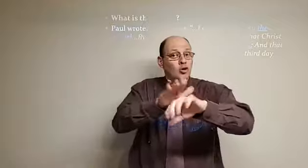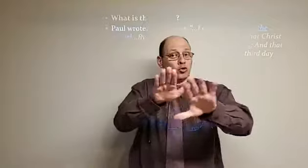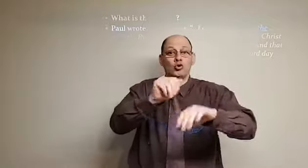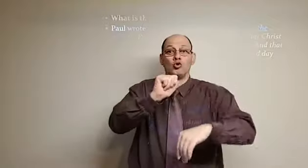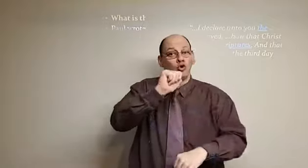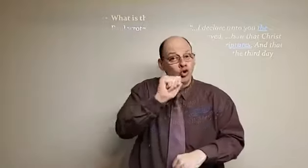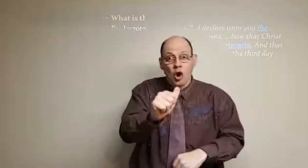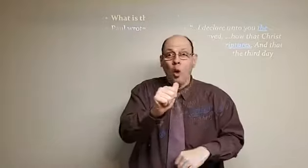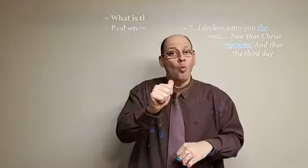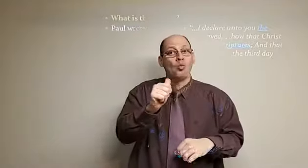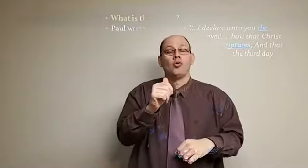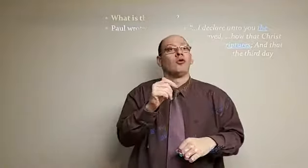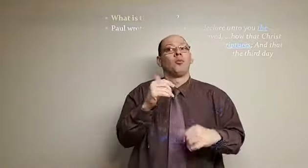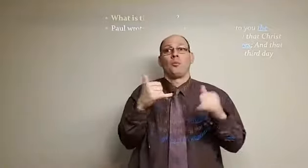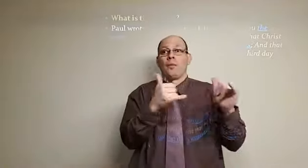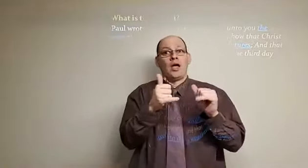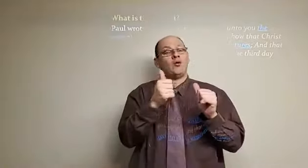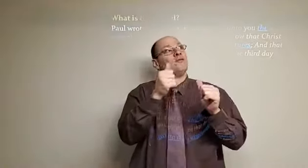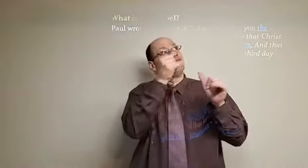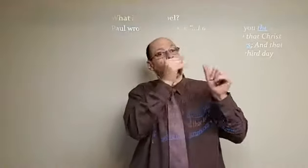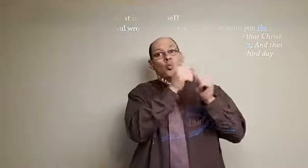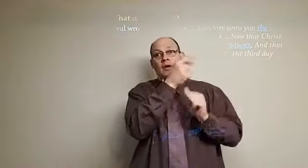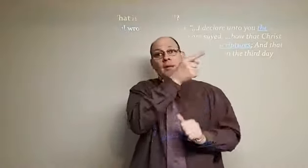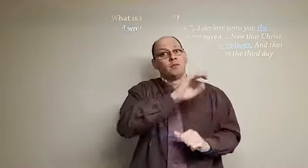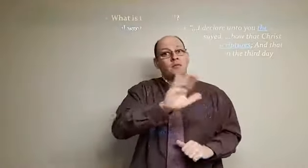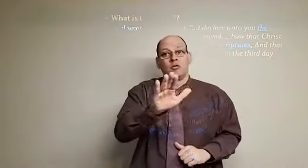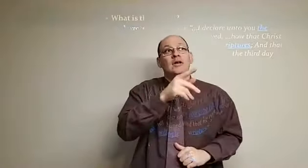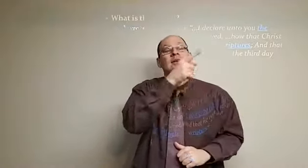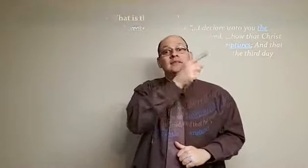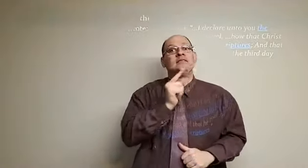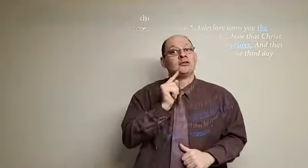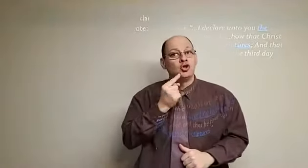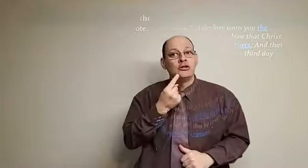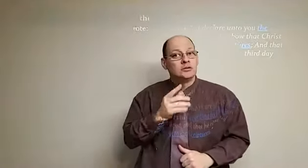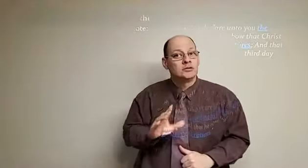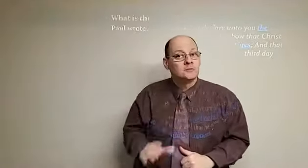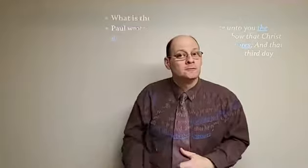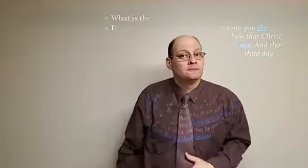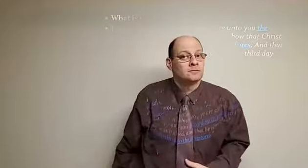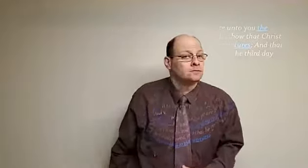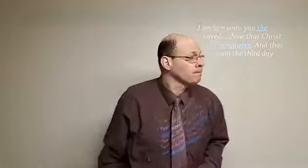it's alive so I'm telling you don't don't play around with God it is a serious thing